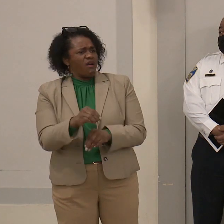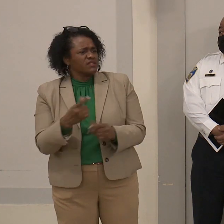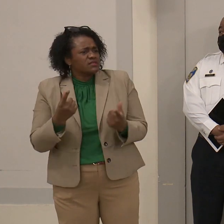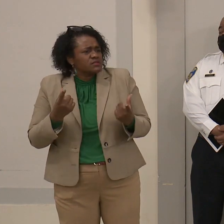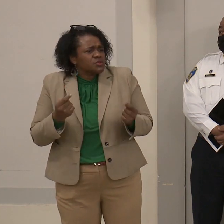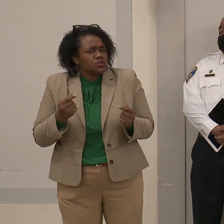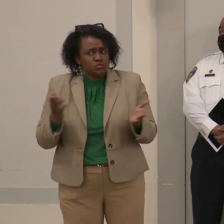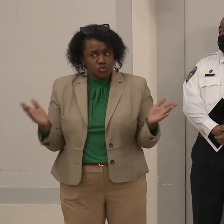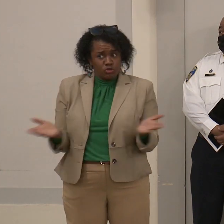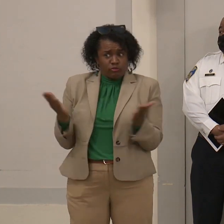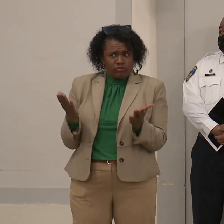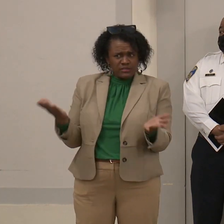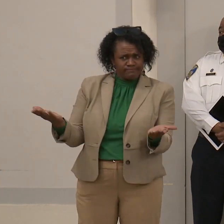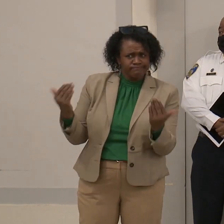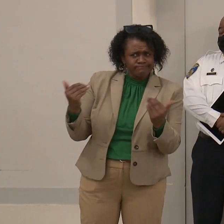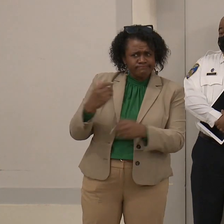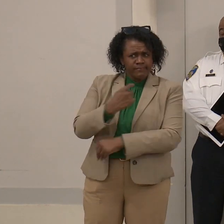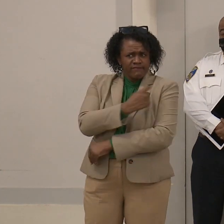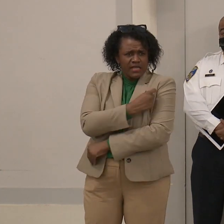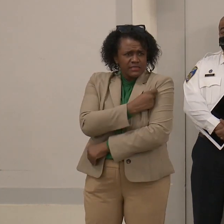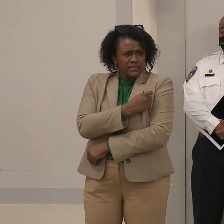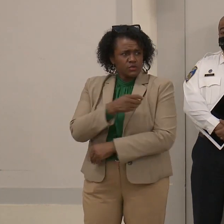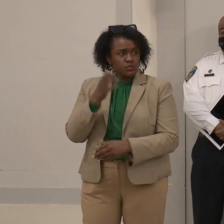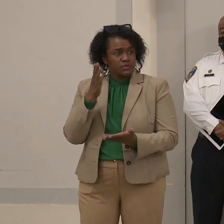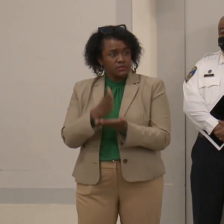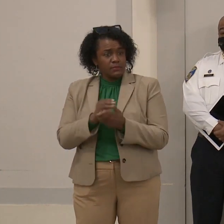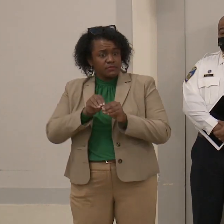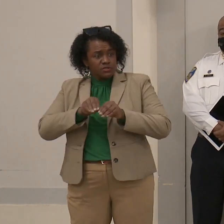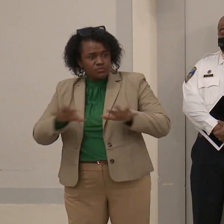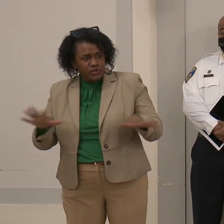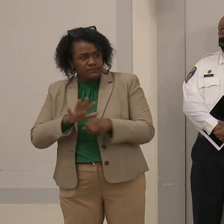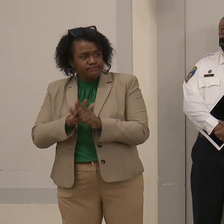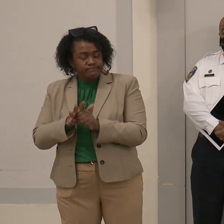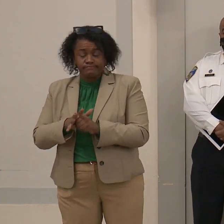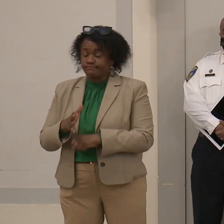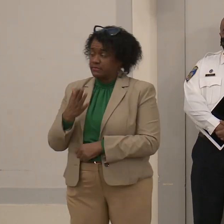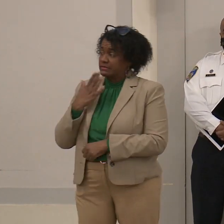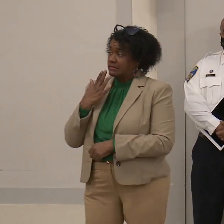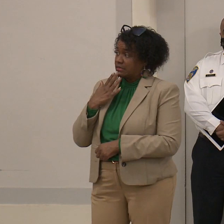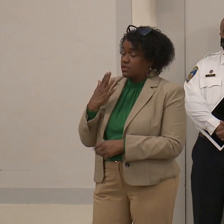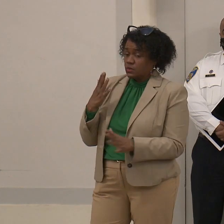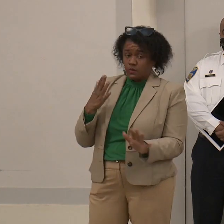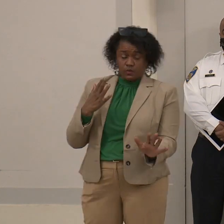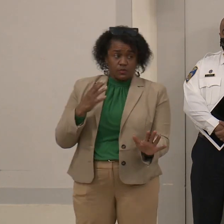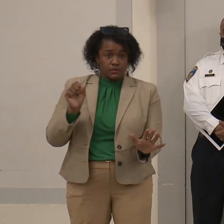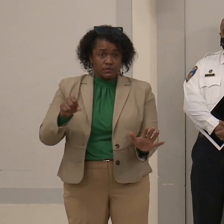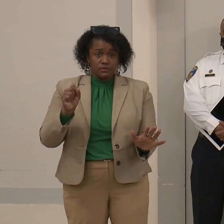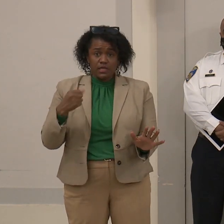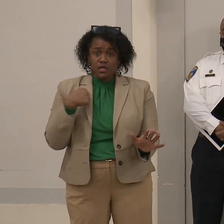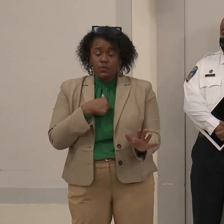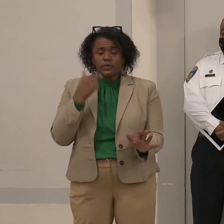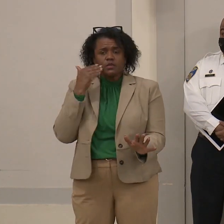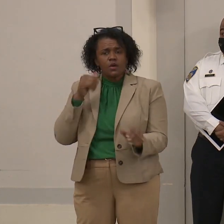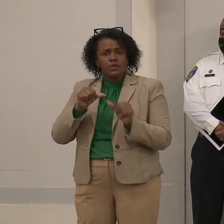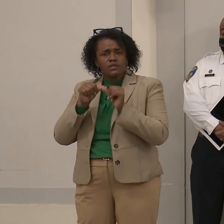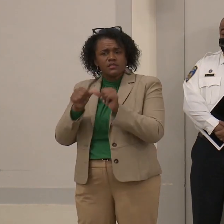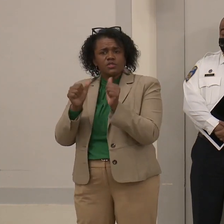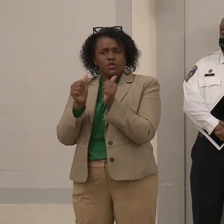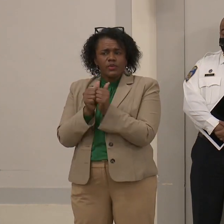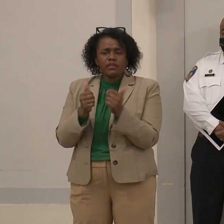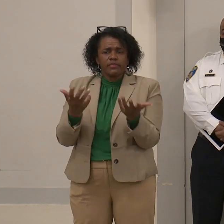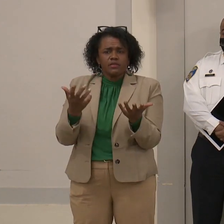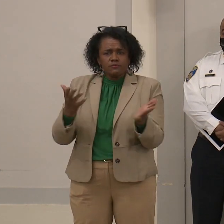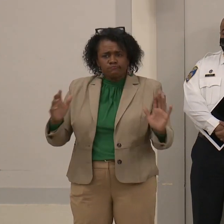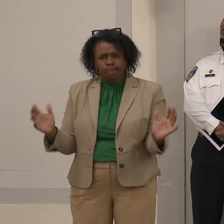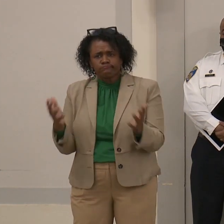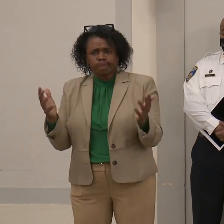to encourage people to get the vaccine to stop the spread of the pandemic? Yeah, I think you know that we're going to continue with the robust ways to